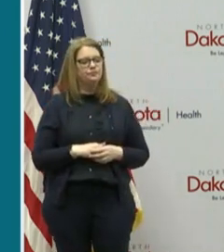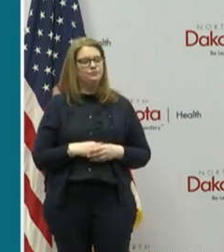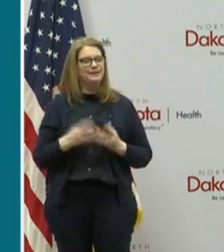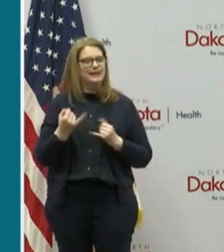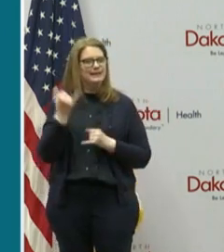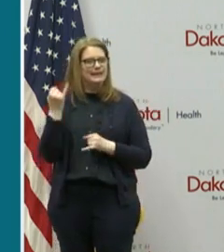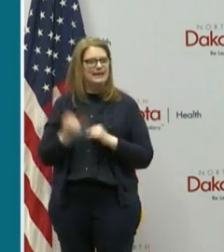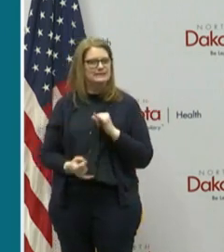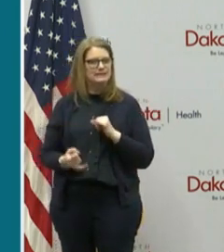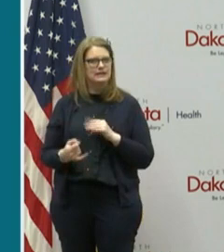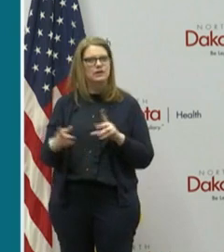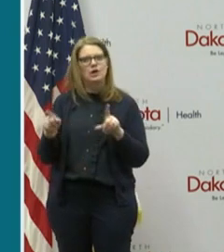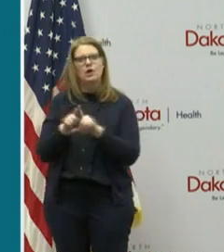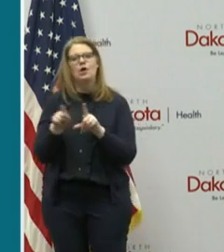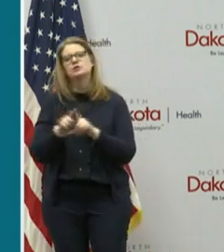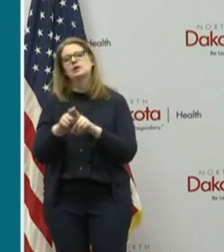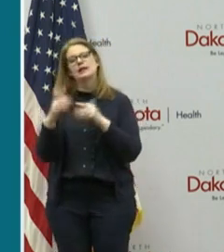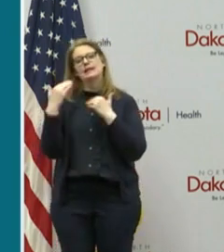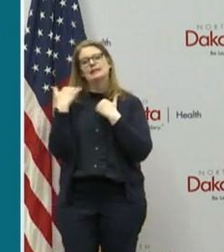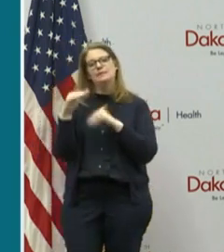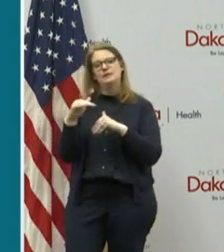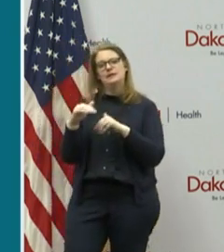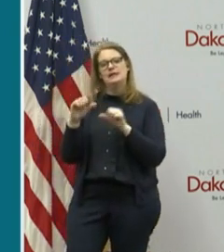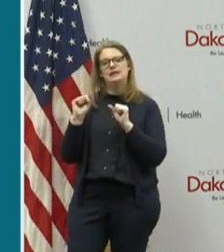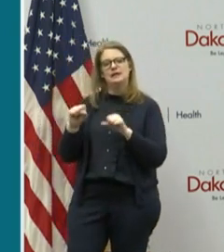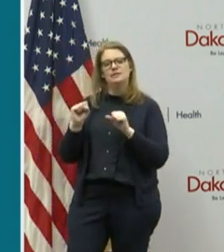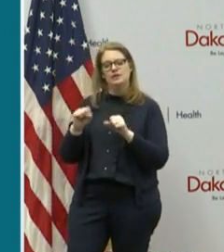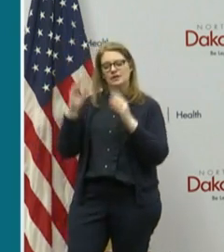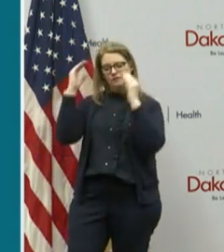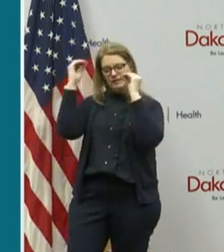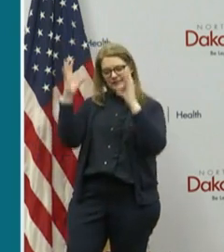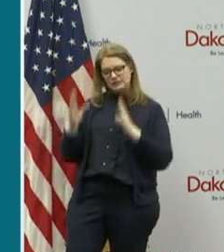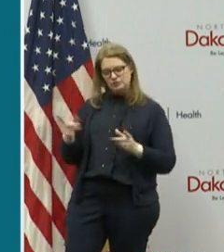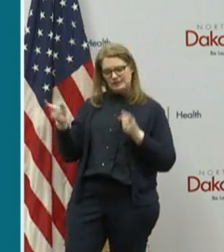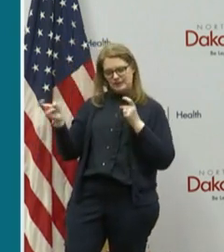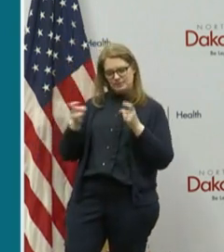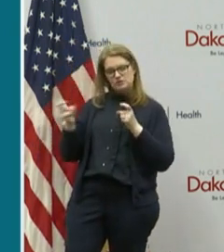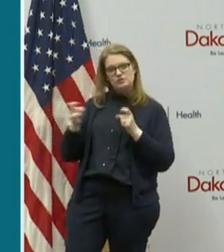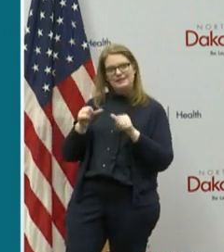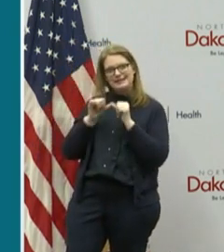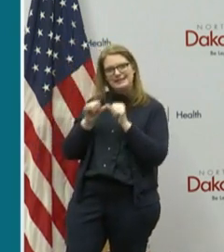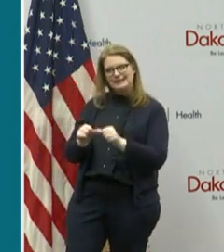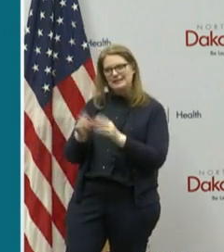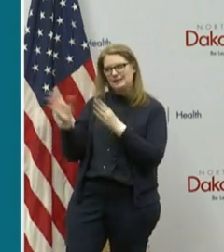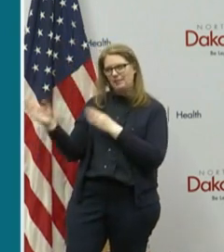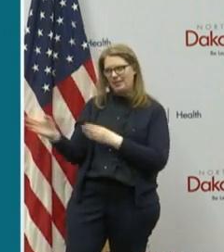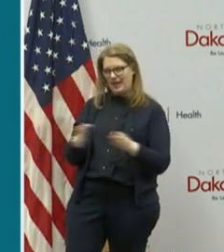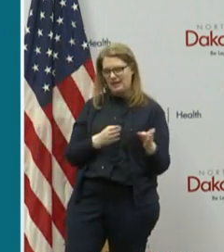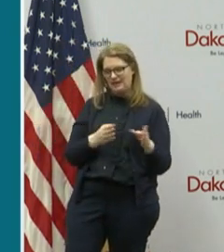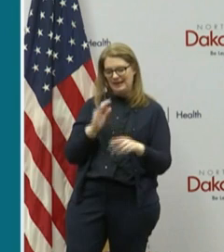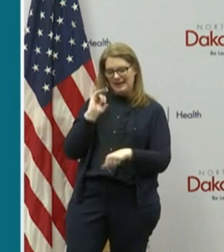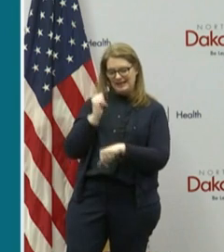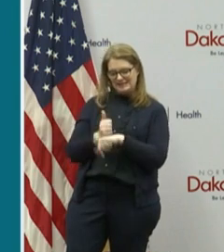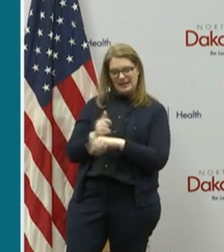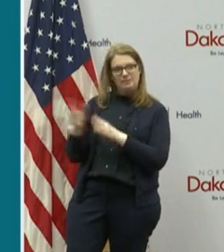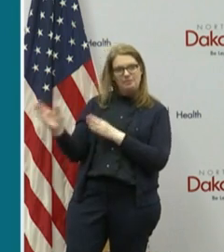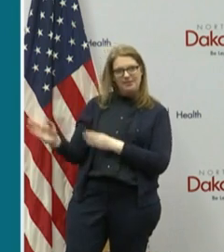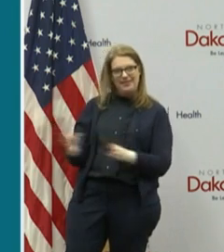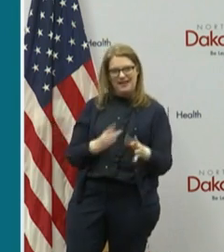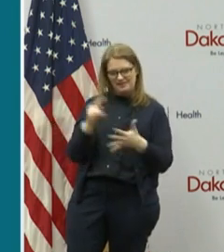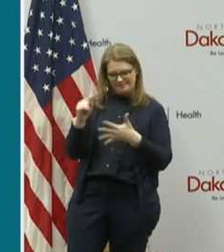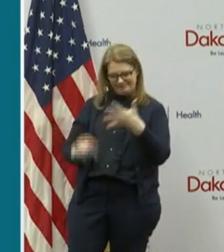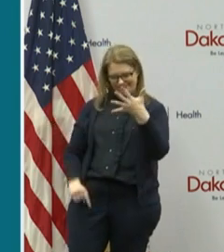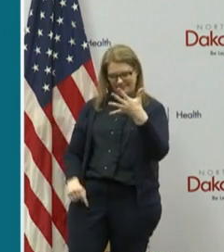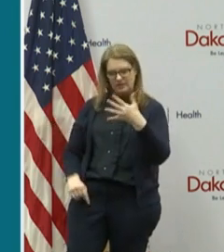lastly, there's also limited capacity for teachers, administrators to keep planning and build contingency plans. And if we had decided